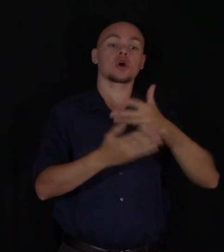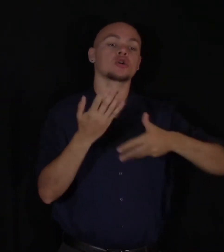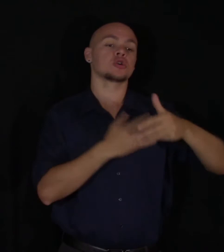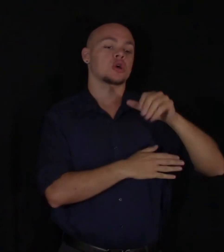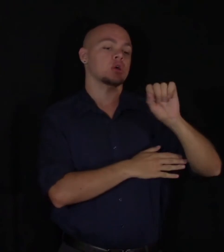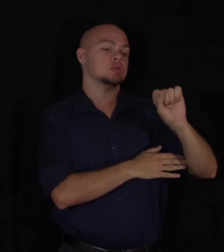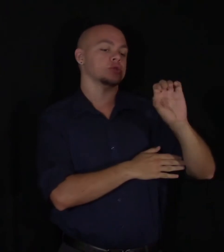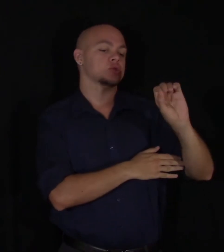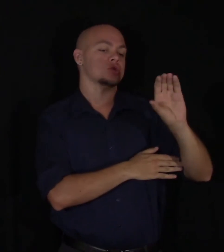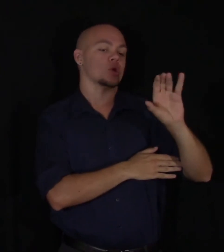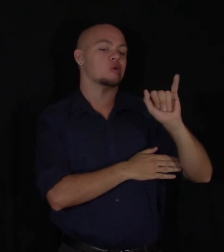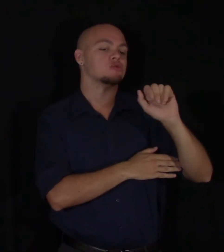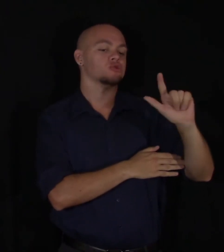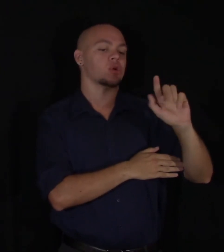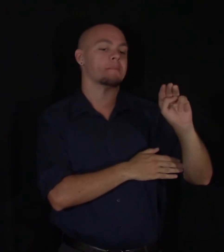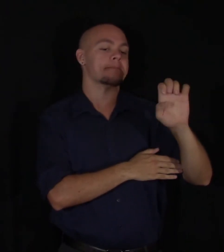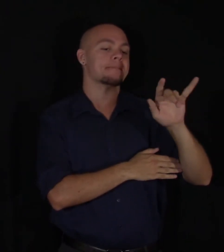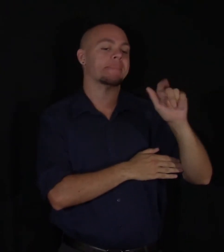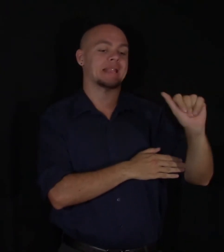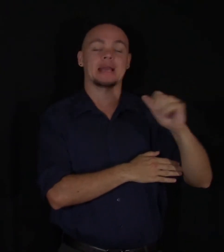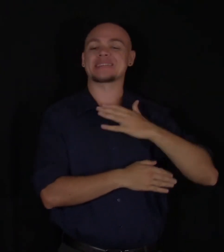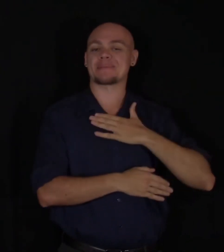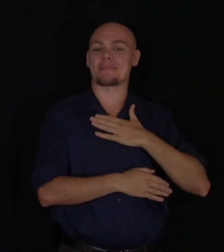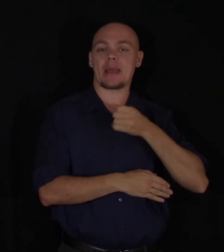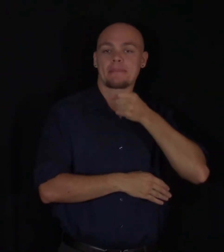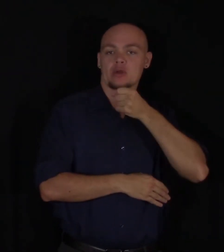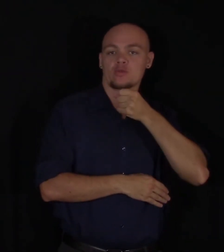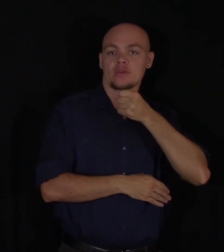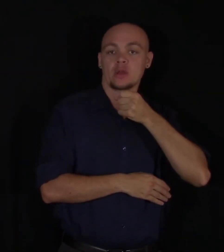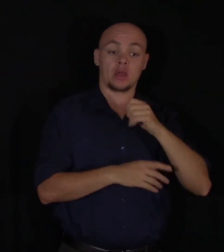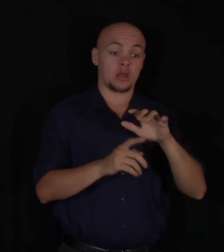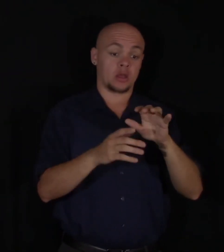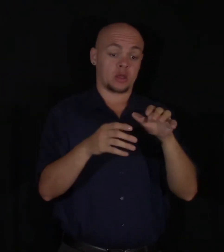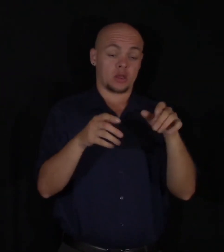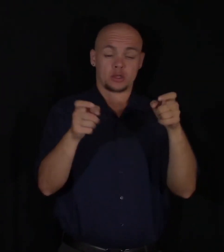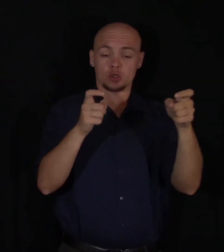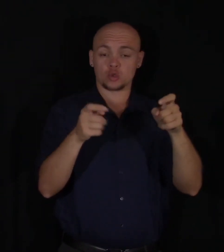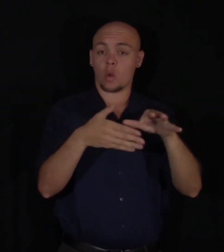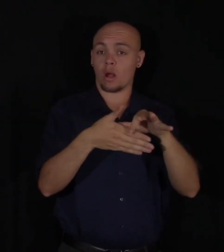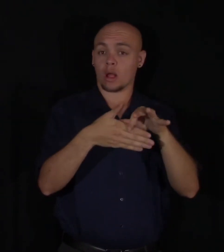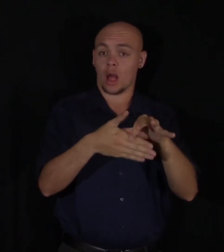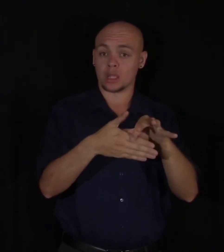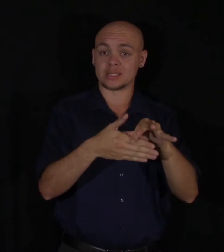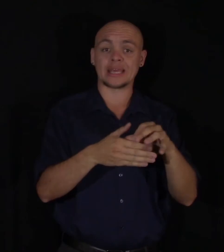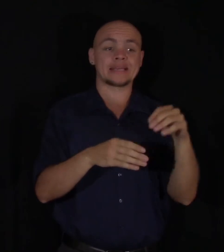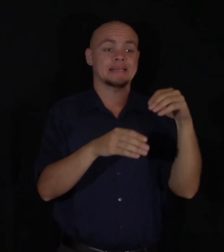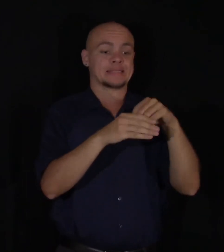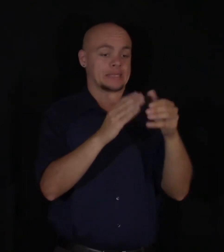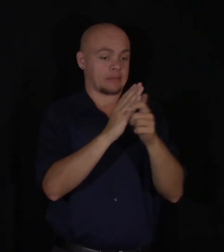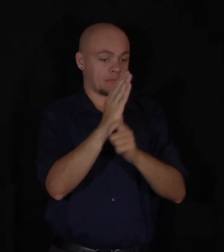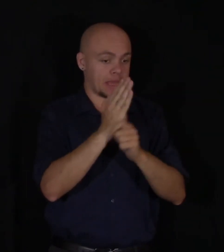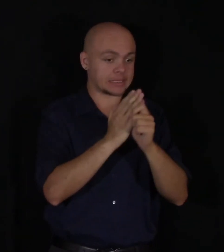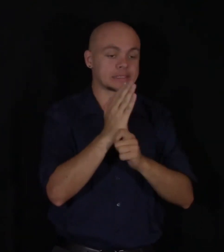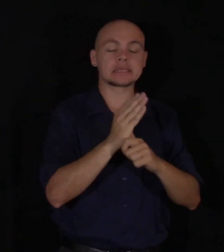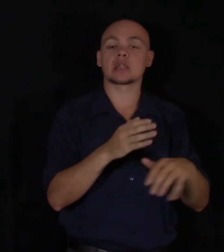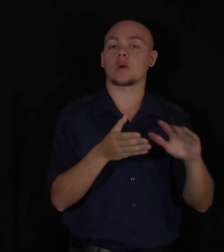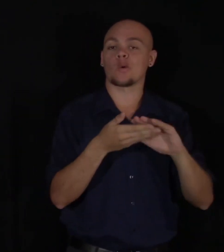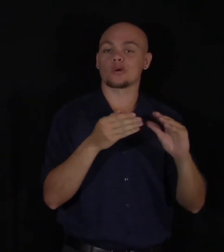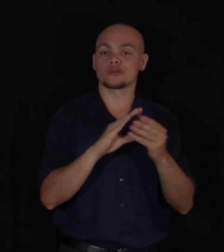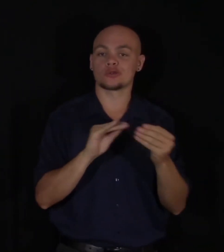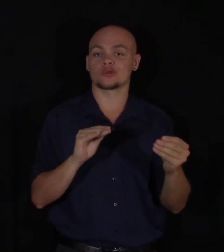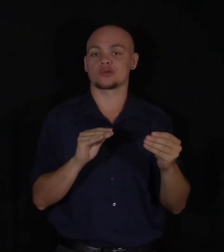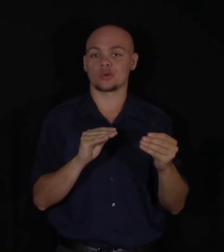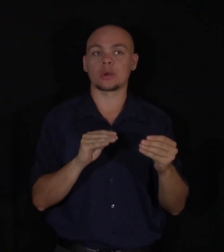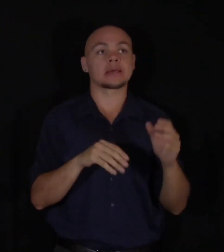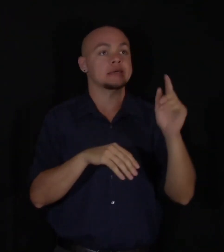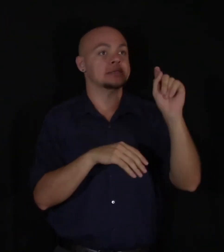my mic. If you're like most people, you probably can't control the content of pages in magazines and storylines on current TV